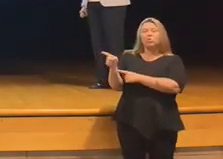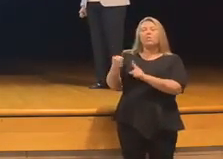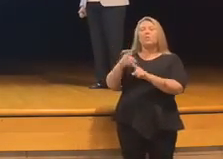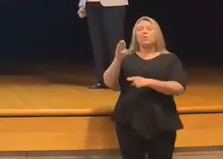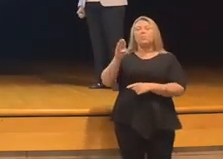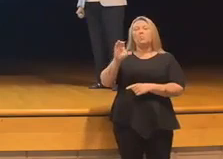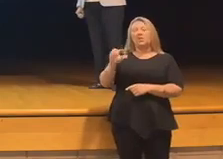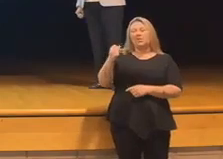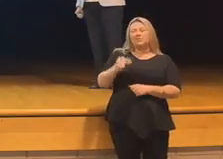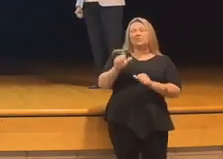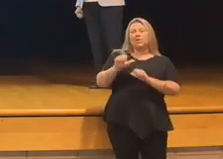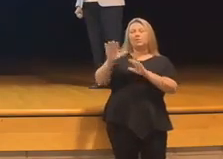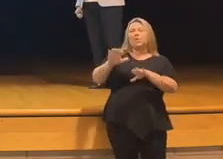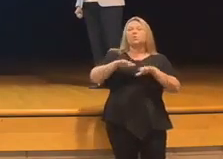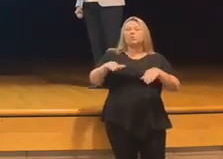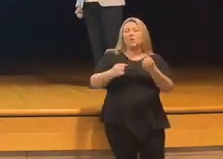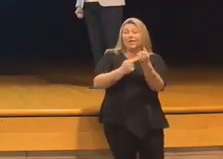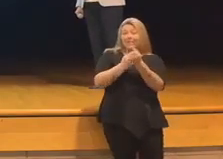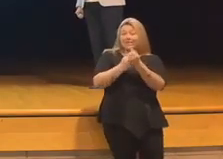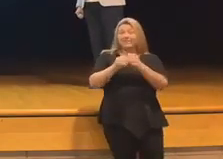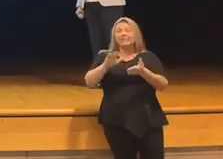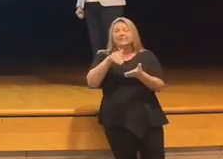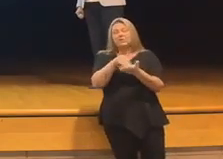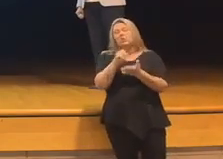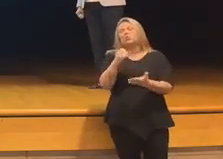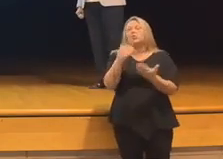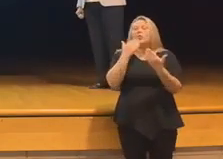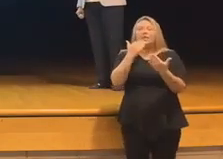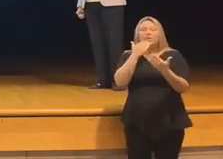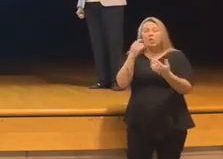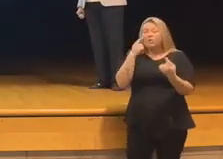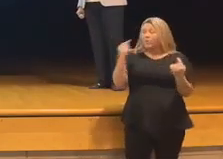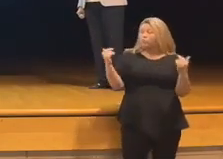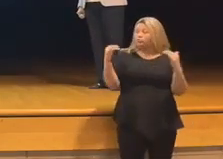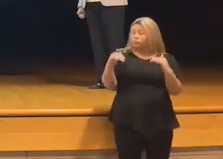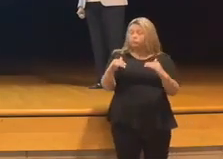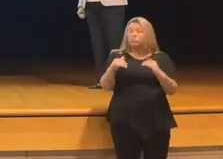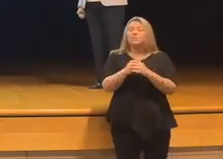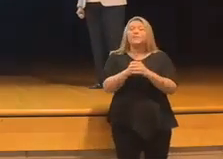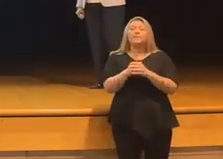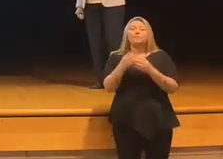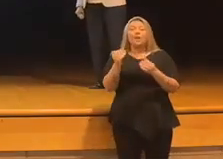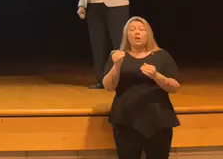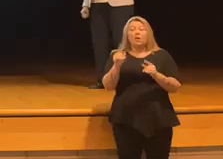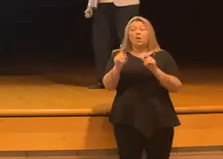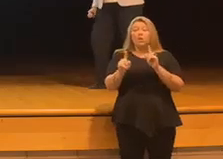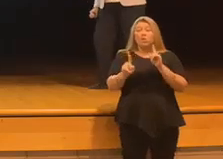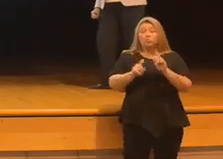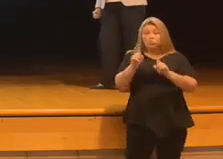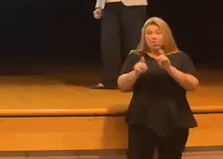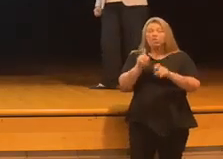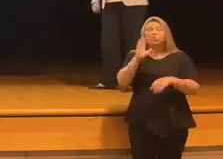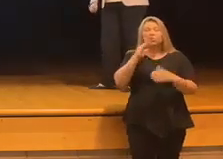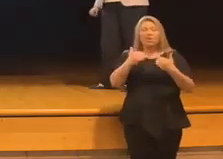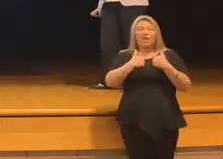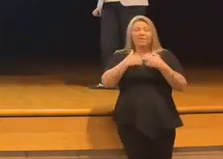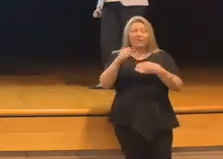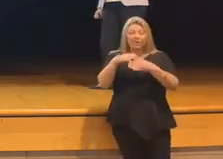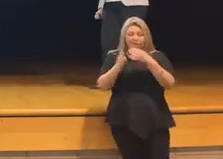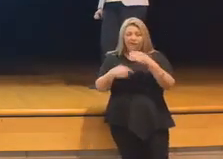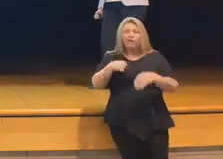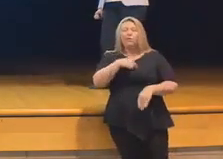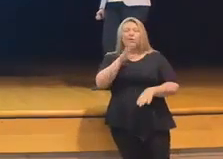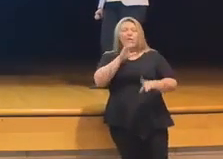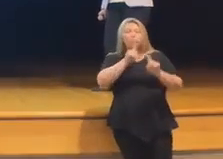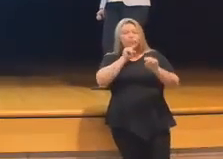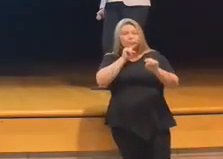chapter of South Mountain Child Advocacy Center. So thank you for being here. And the questions, just have questions at the end, and we've got to answer those for you.